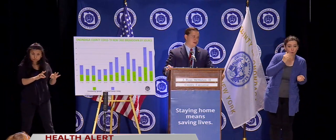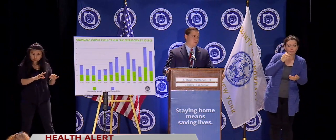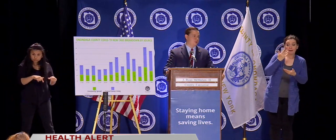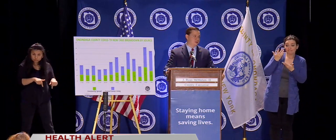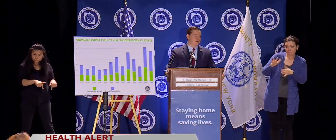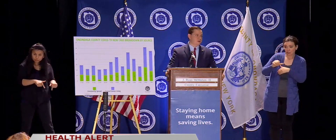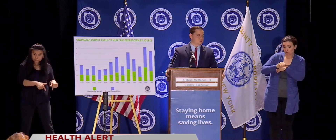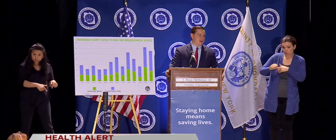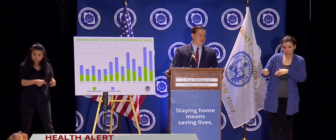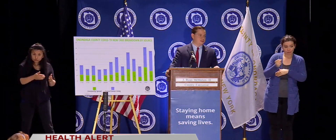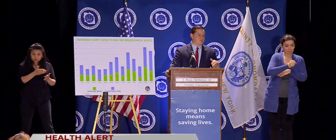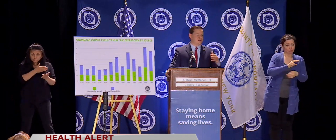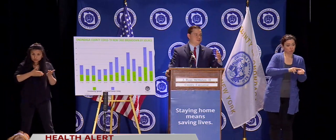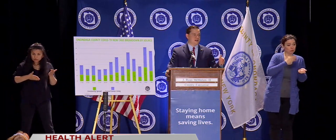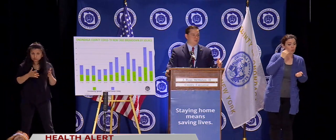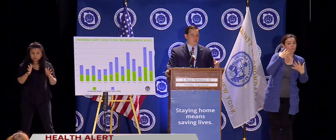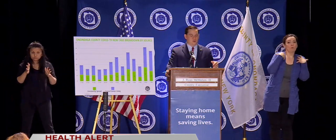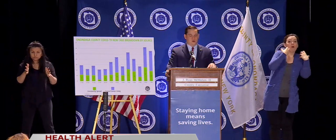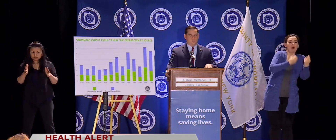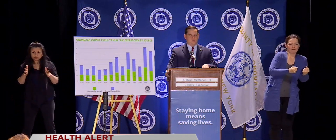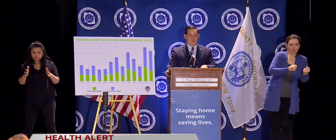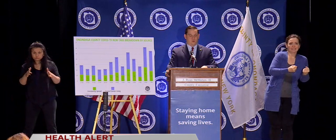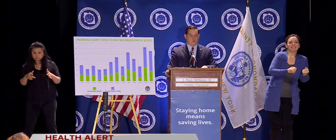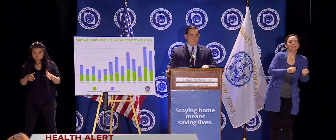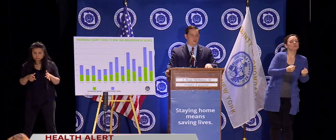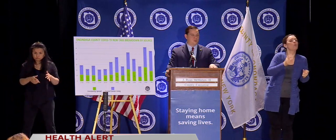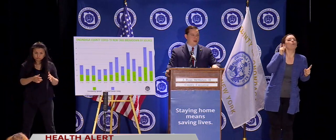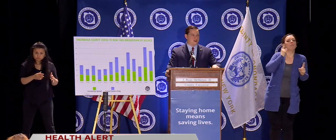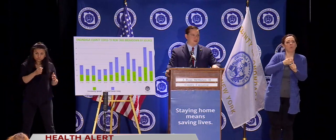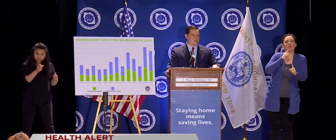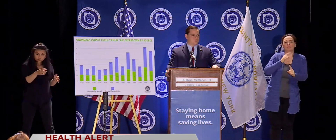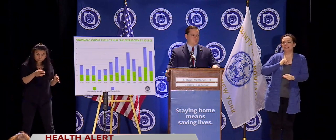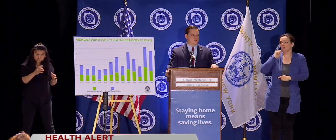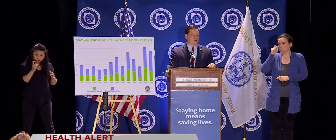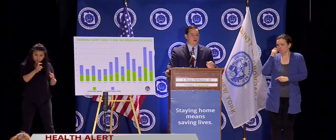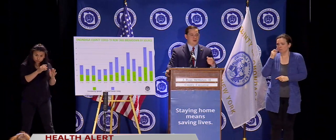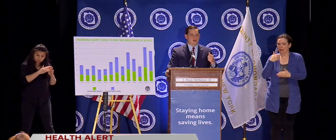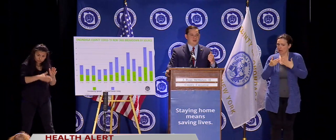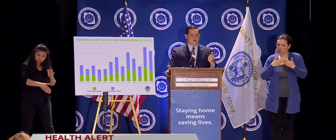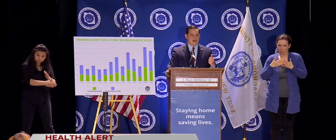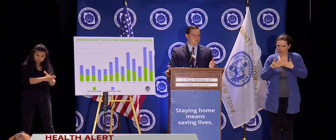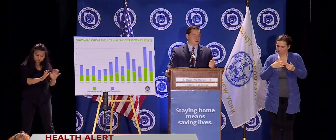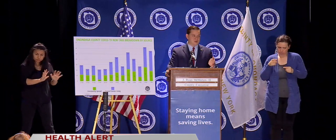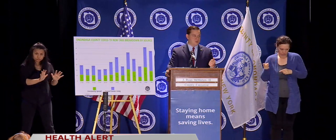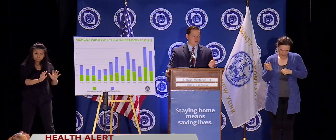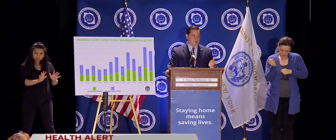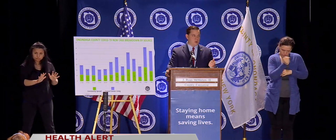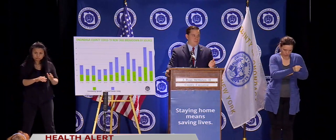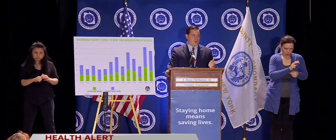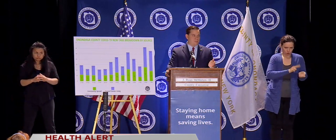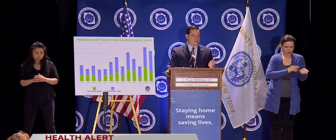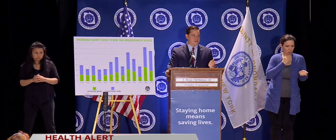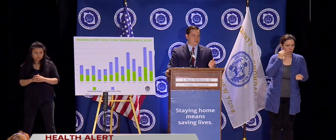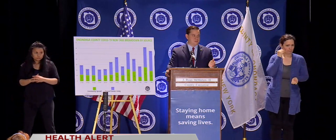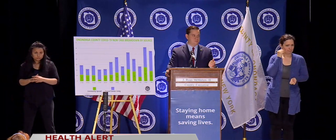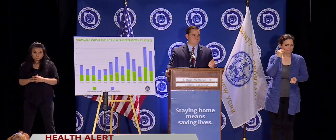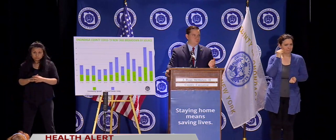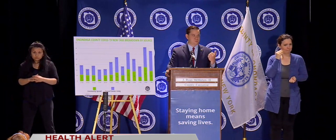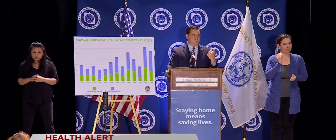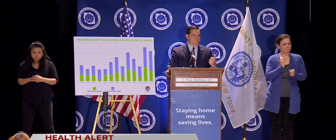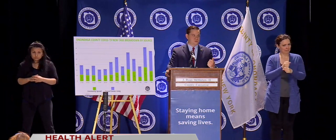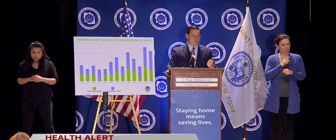that wasn't happening. So that needs to be the standard protocol. Before we're putting people back into nursing homes, the hospitals have the ability to do rapid